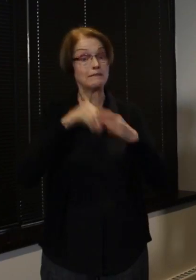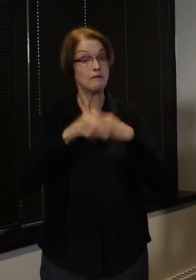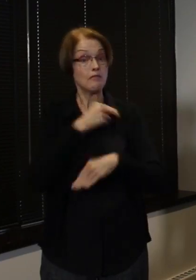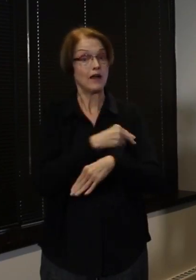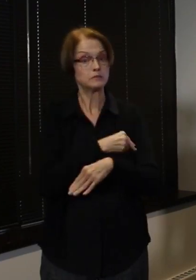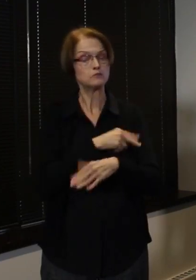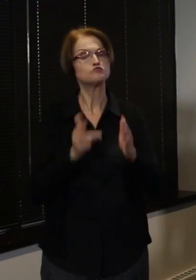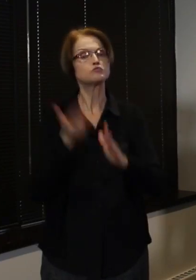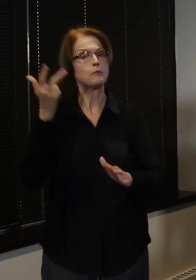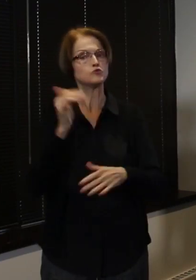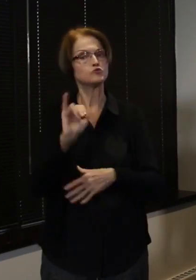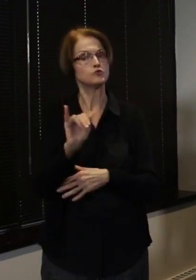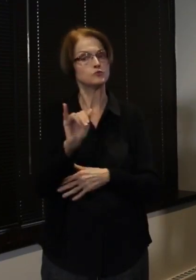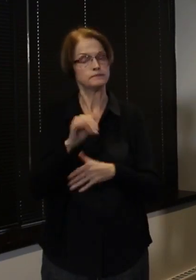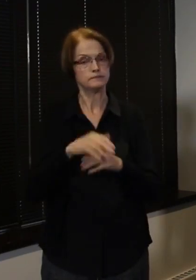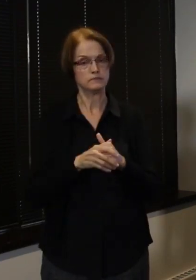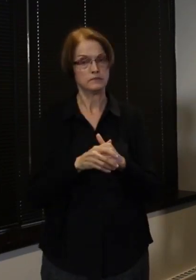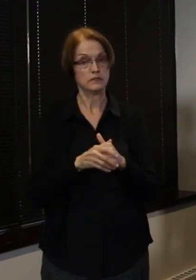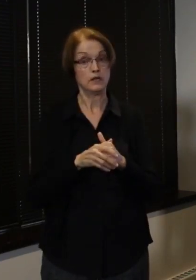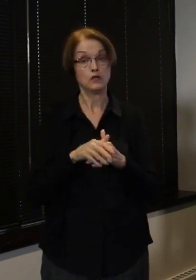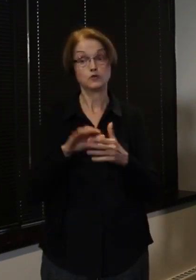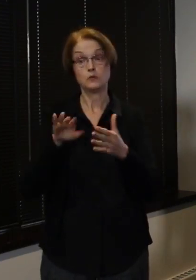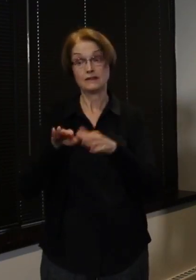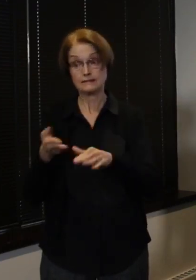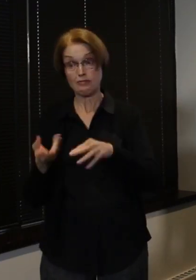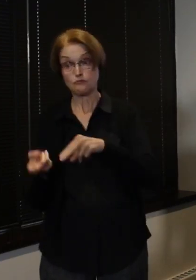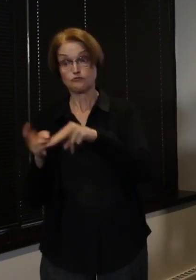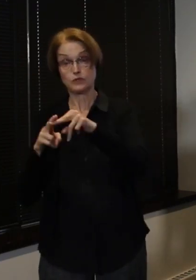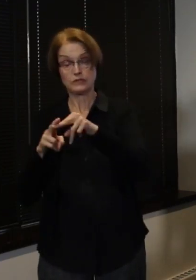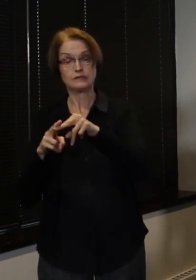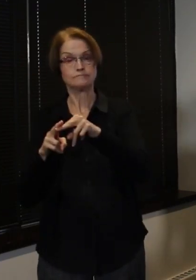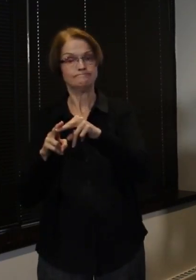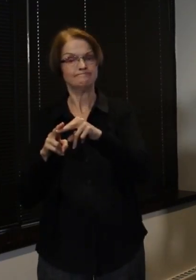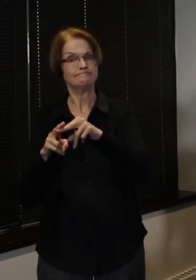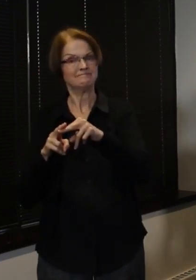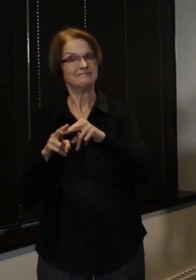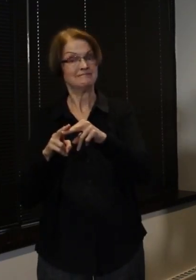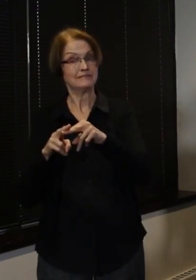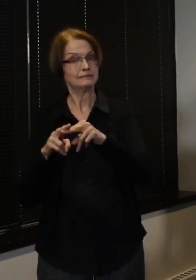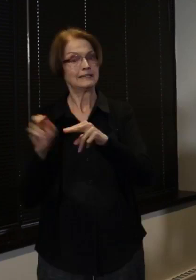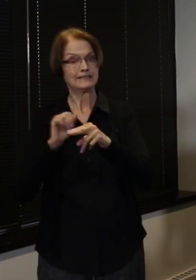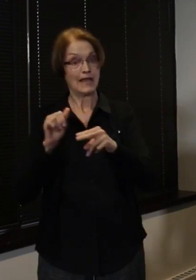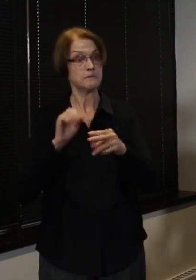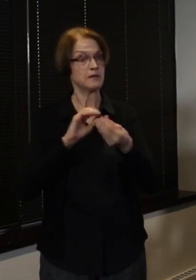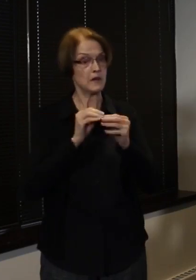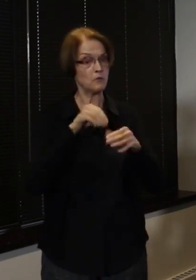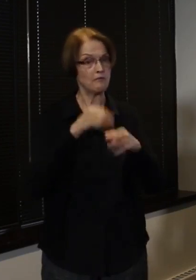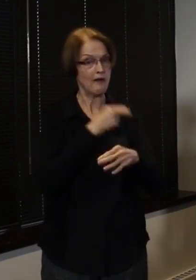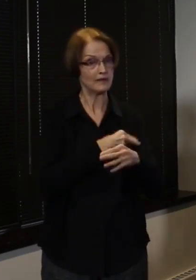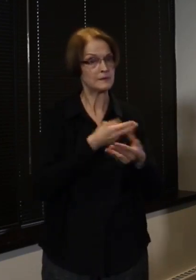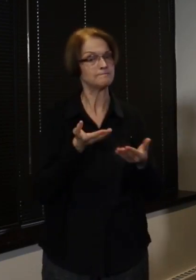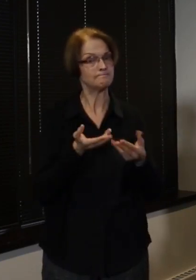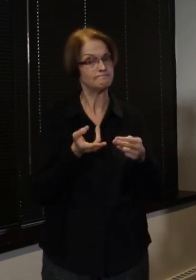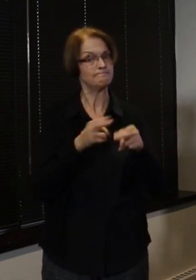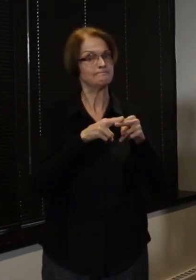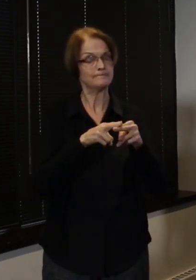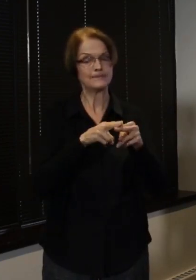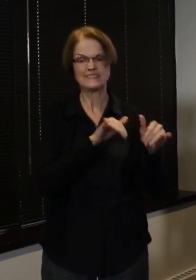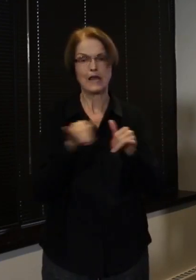patients. So the increase in the number of deaths isn't too unexpected, but it's troubling